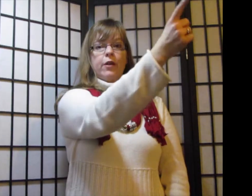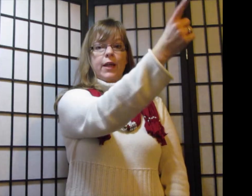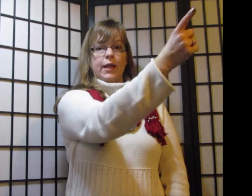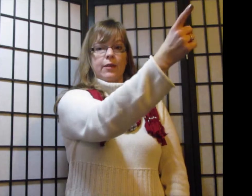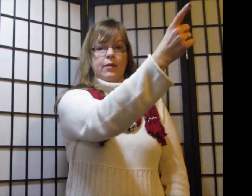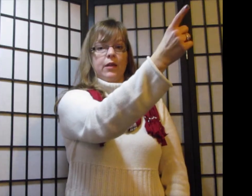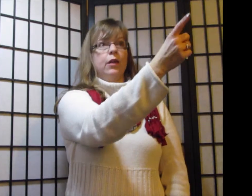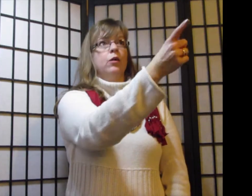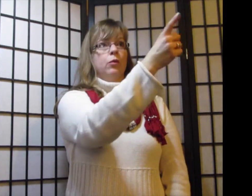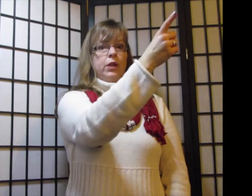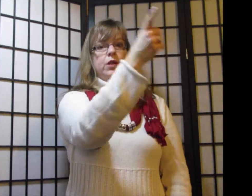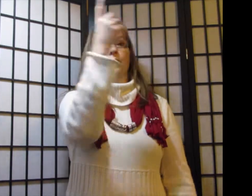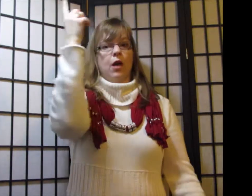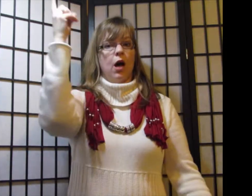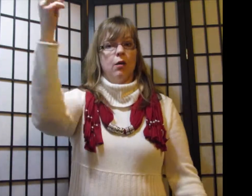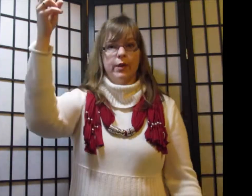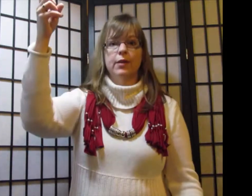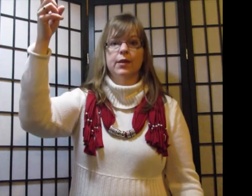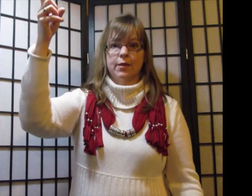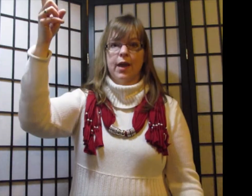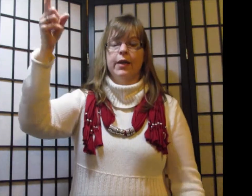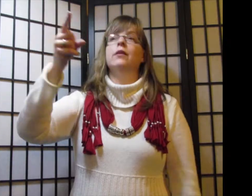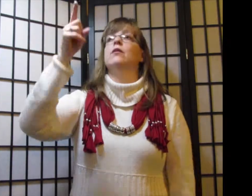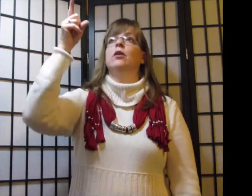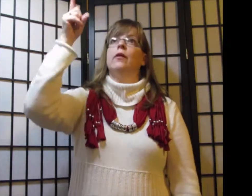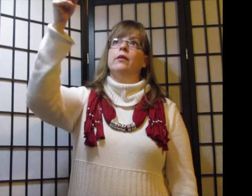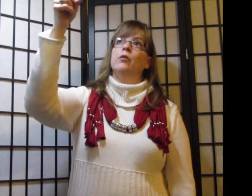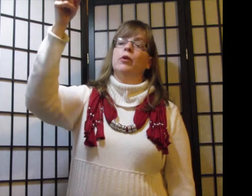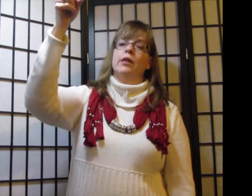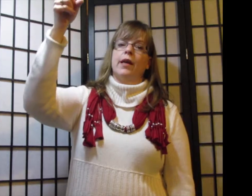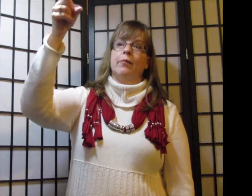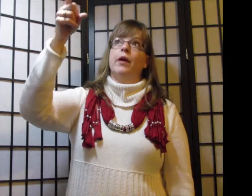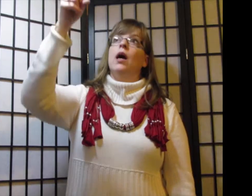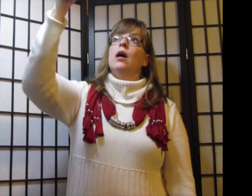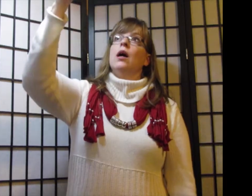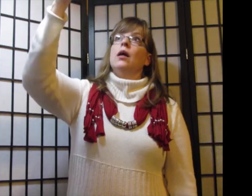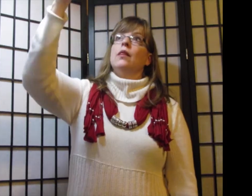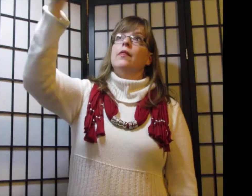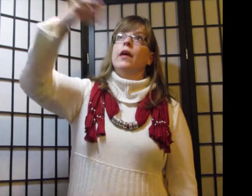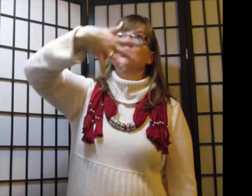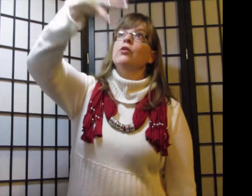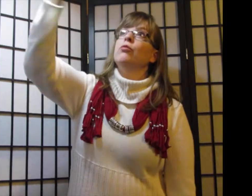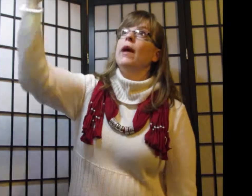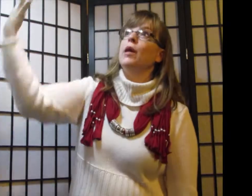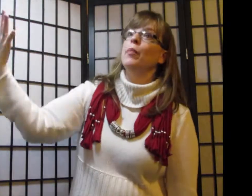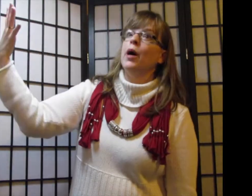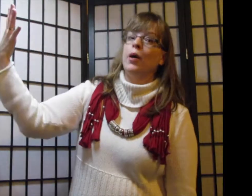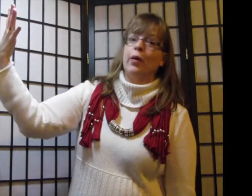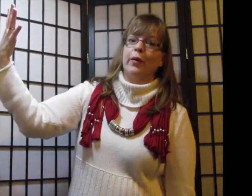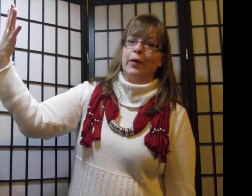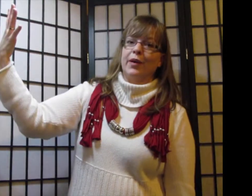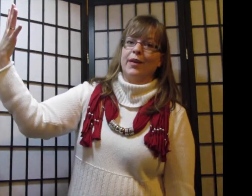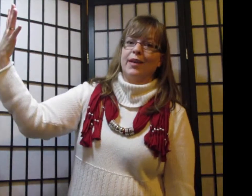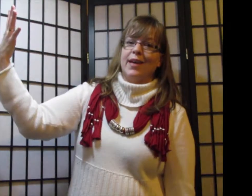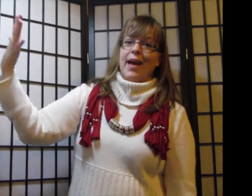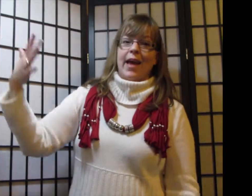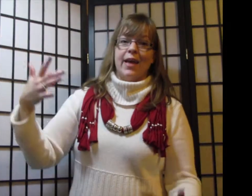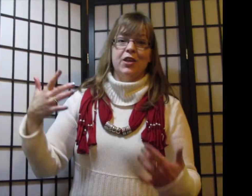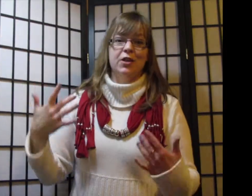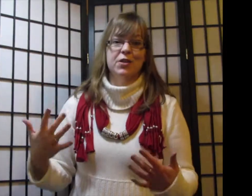it is, which is always in the sky. So you're always going to point up. There's a rainbow. And usually